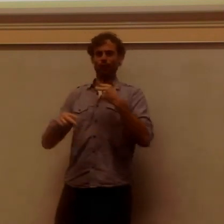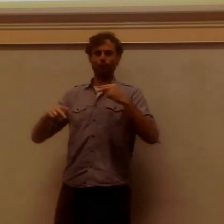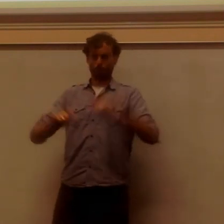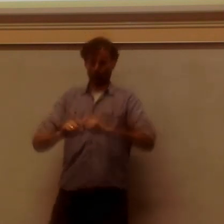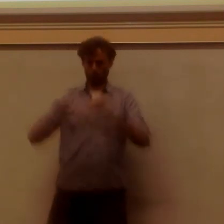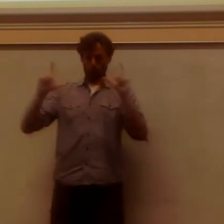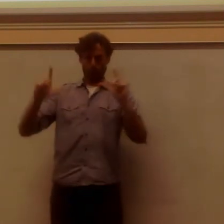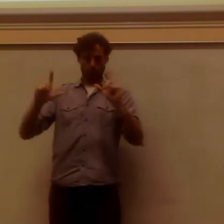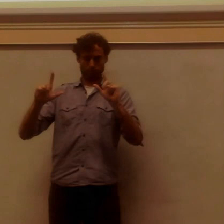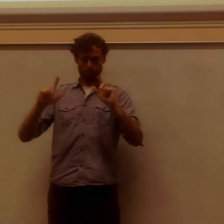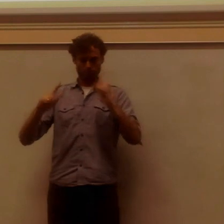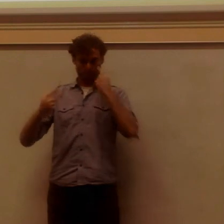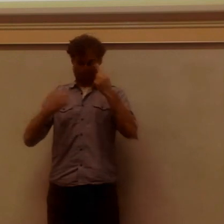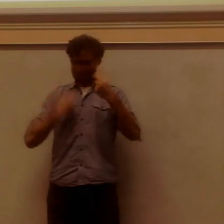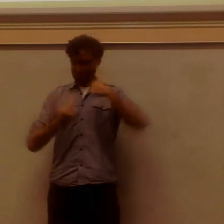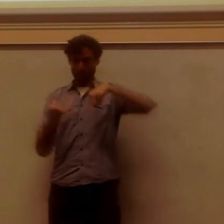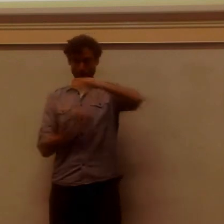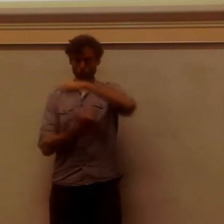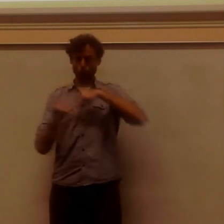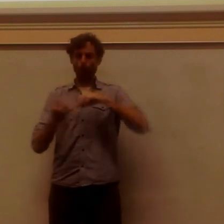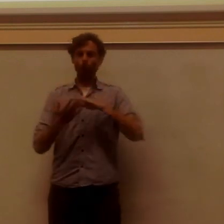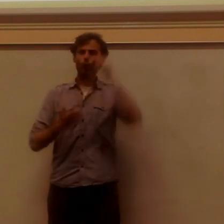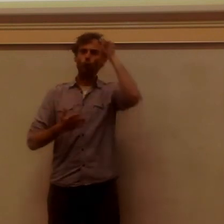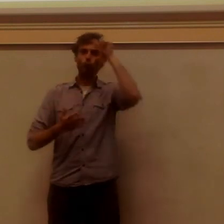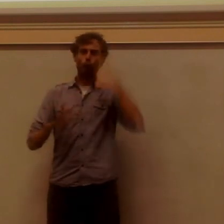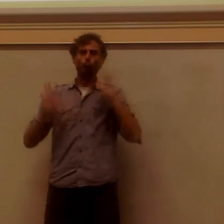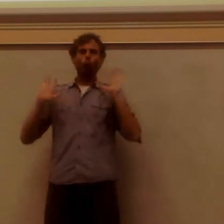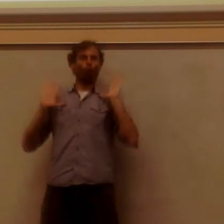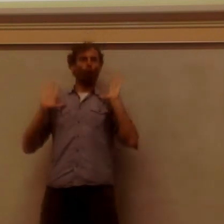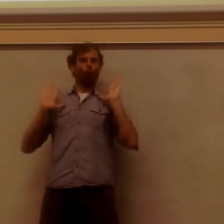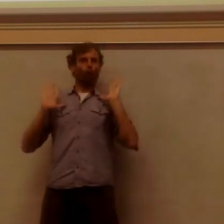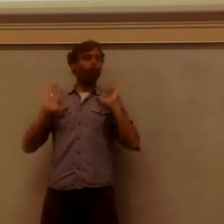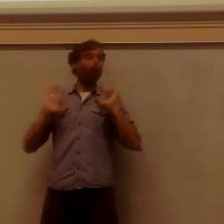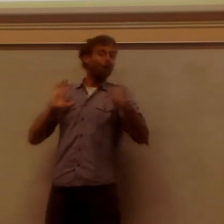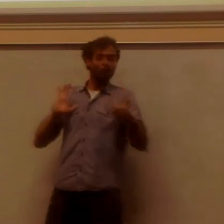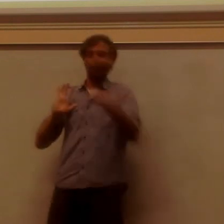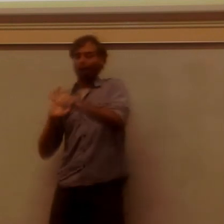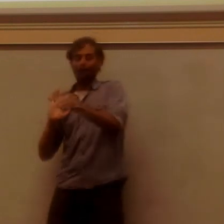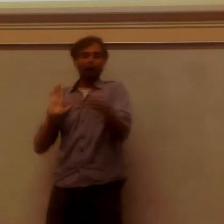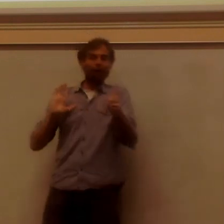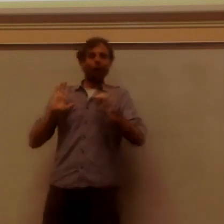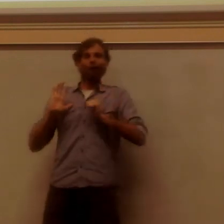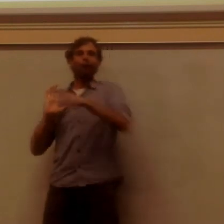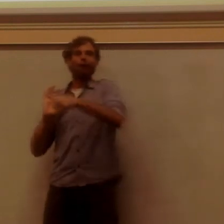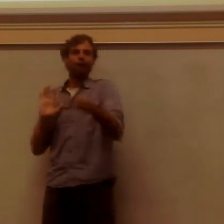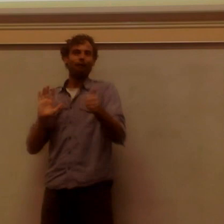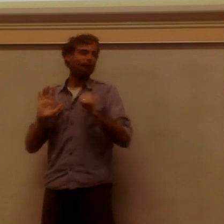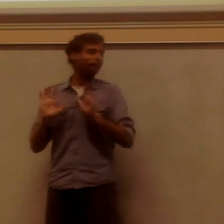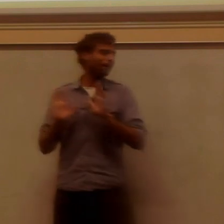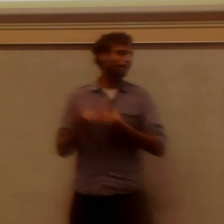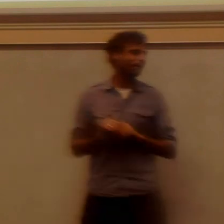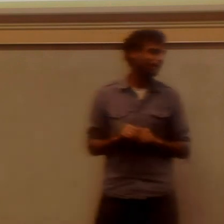have been helpful to them if there'd been a three-way video link so that each of them could all see each other. And it might have been easier actually to